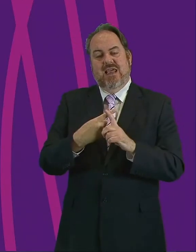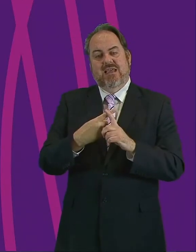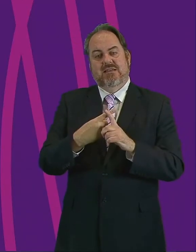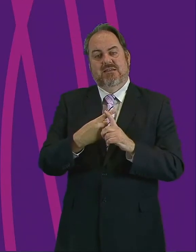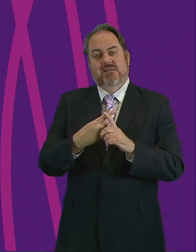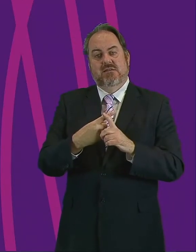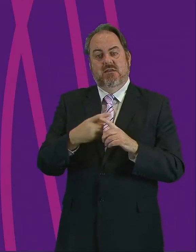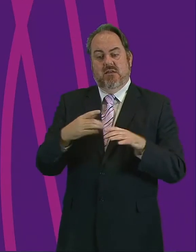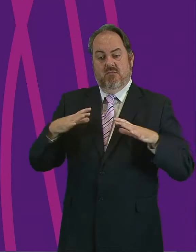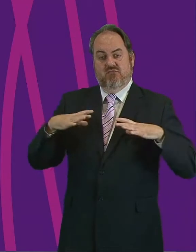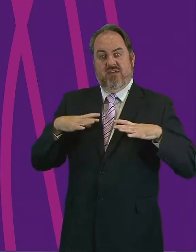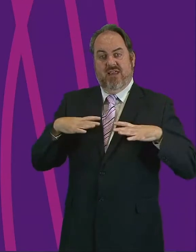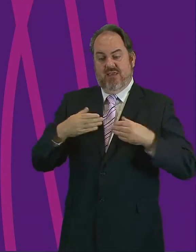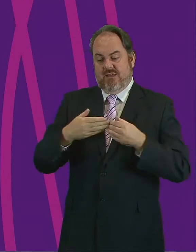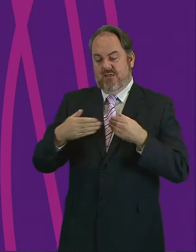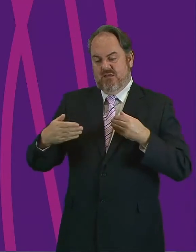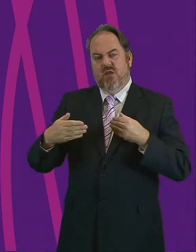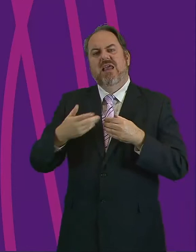needed?